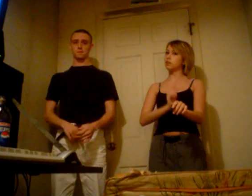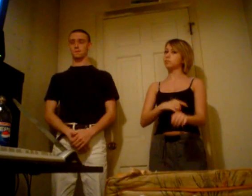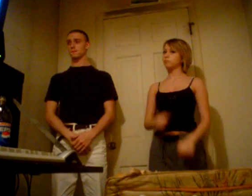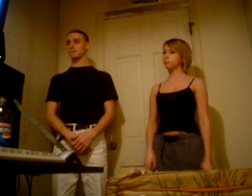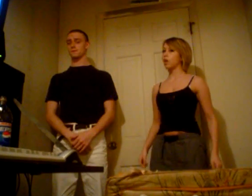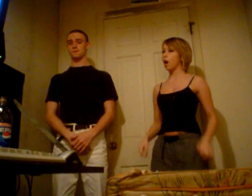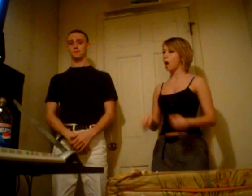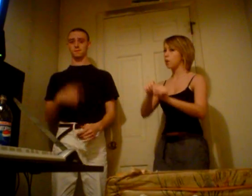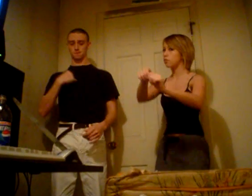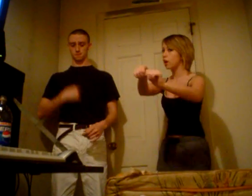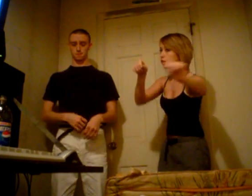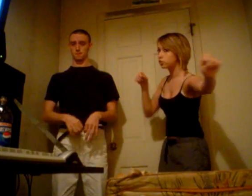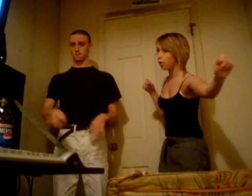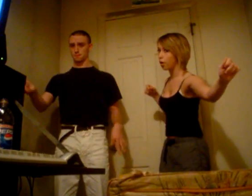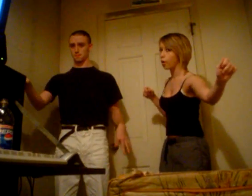I'm already torn